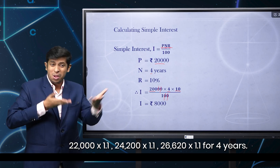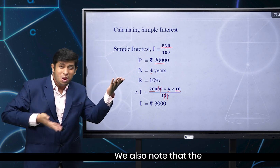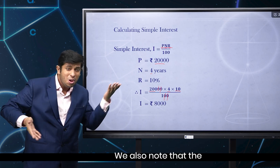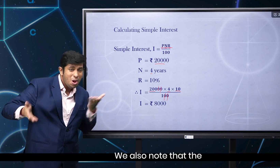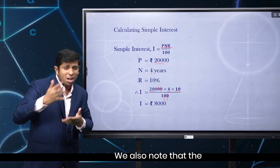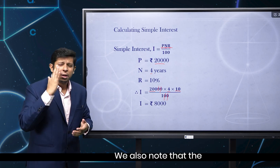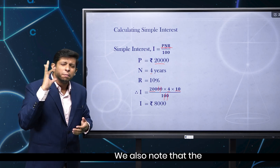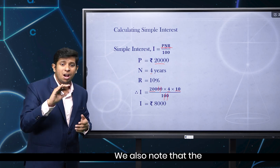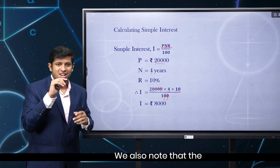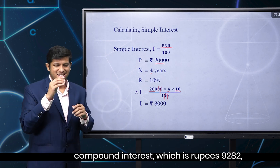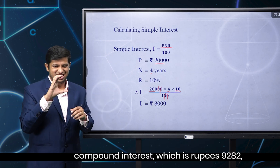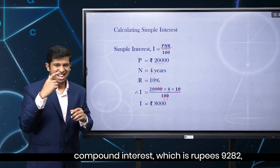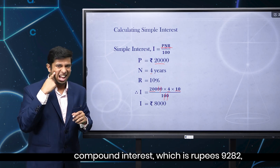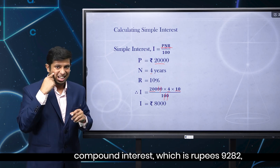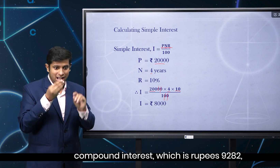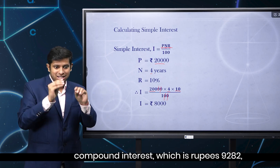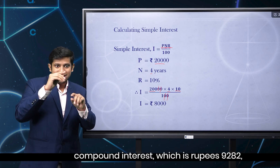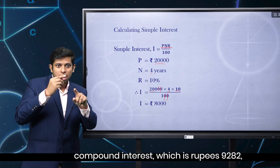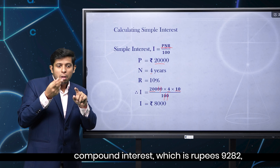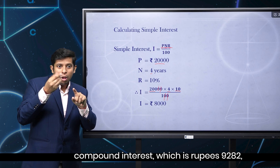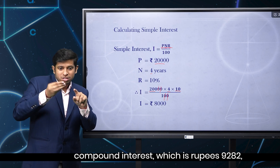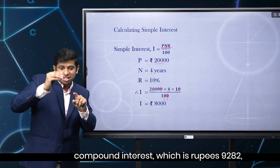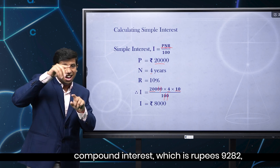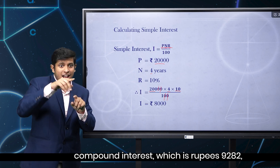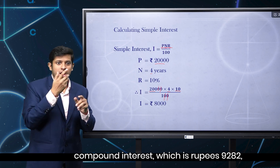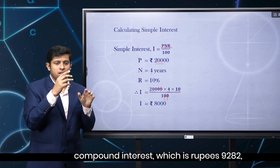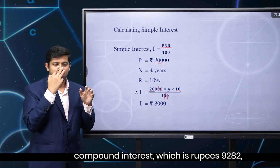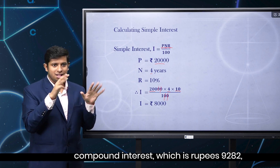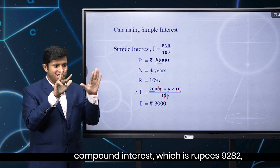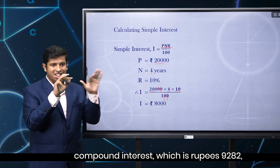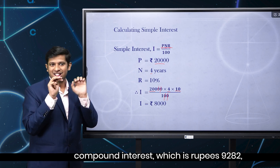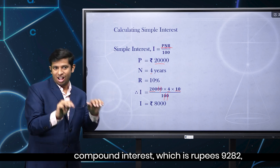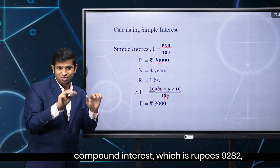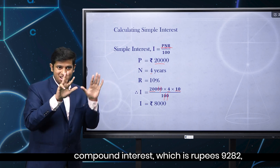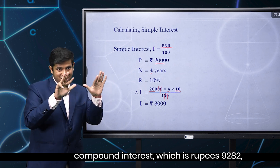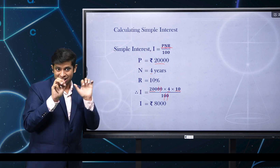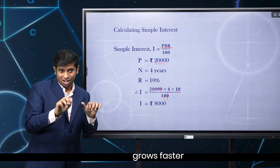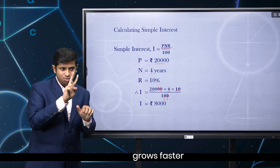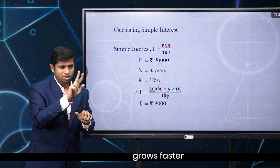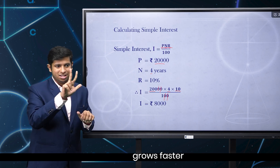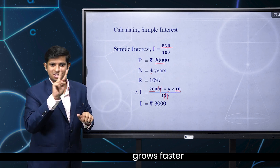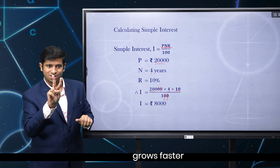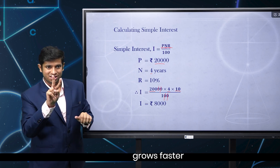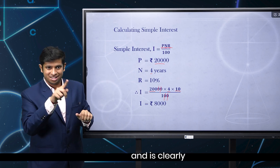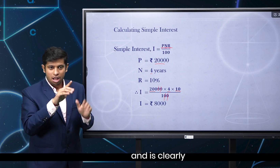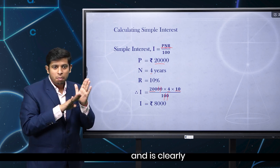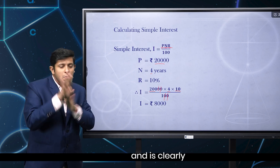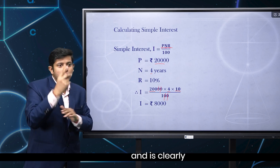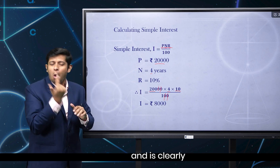We also note that the compound interest, which is rupees 9,282, grows faster and is